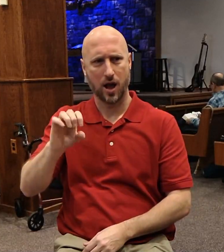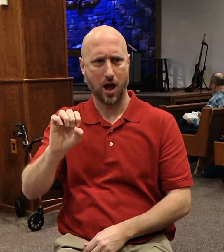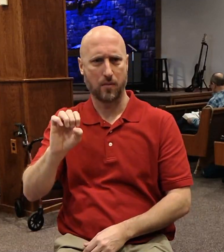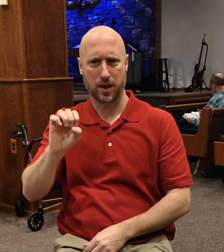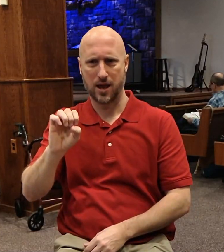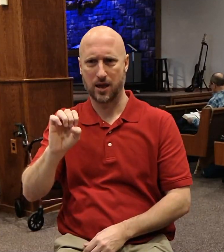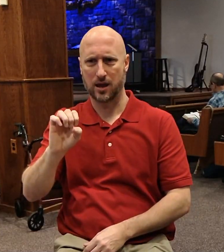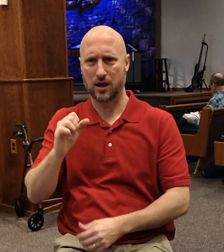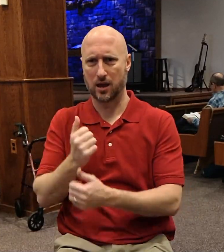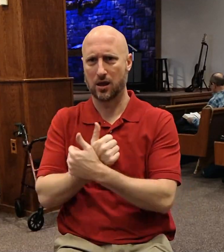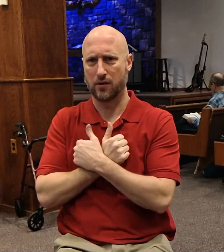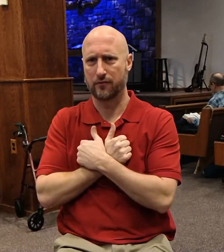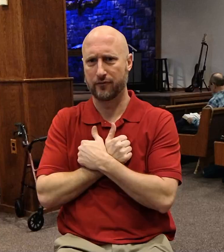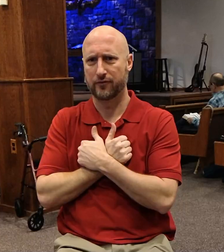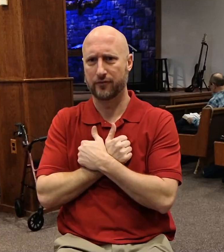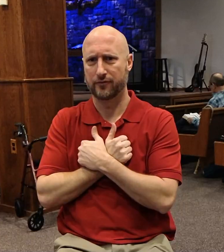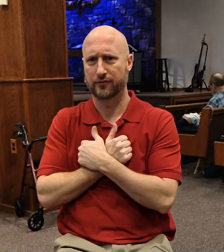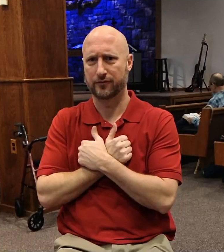It is